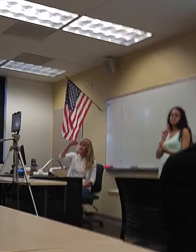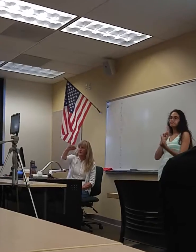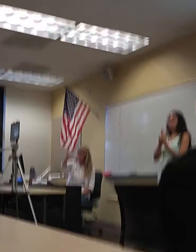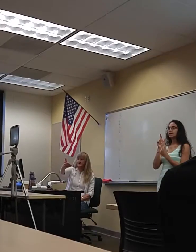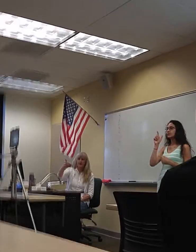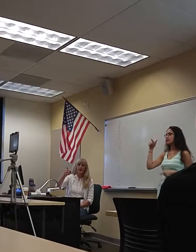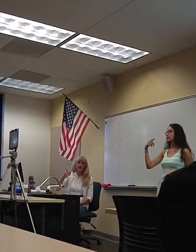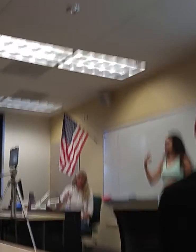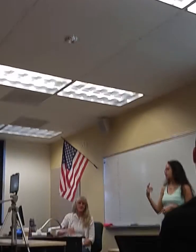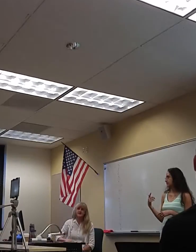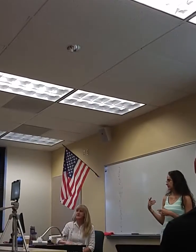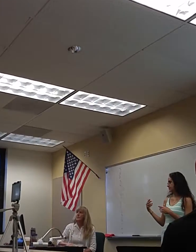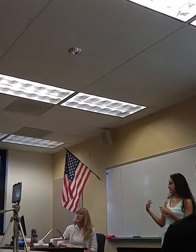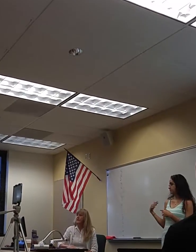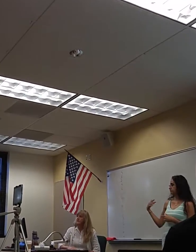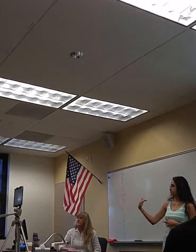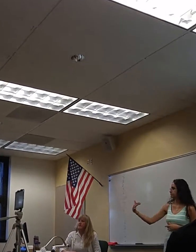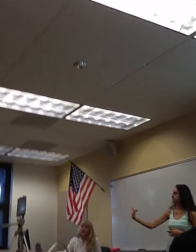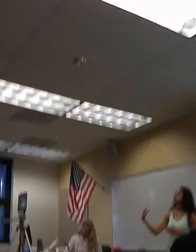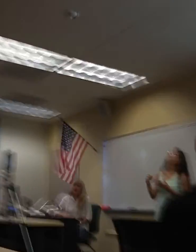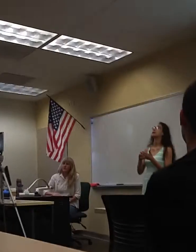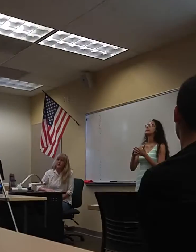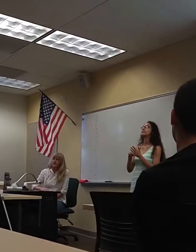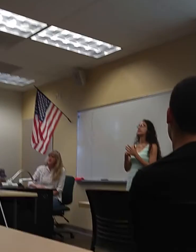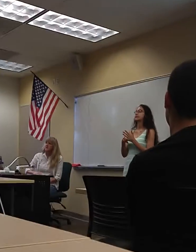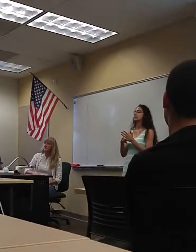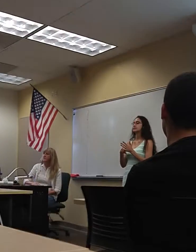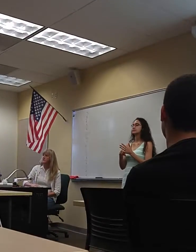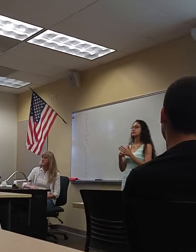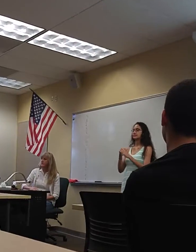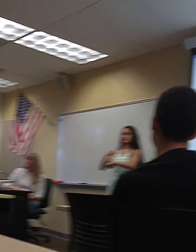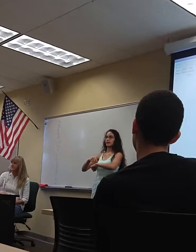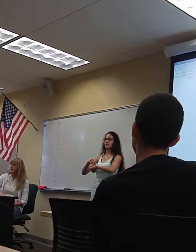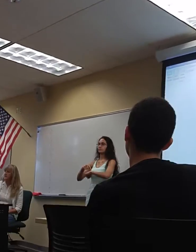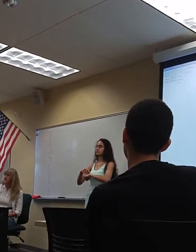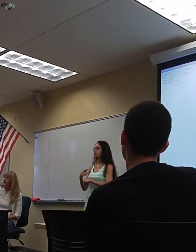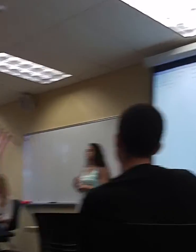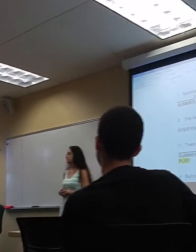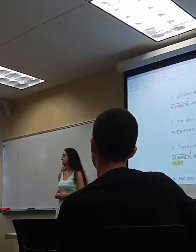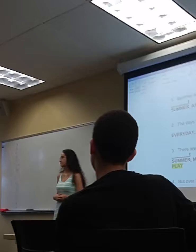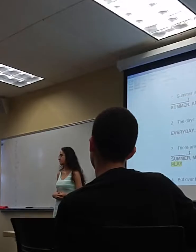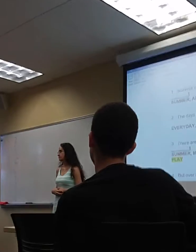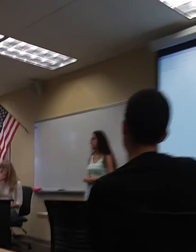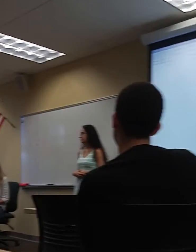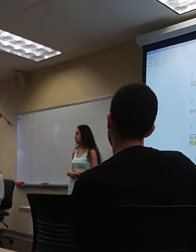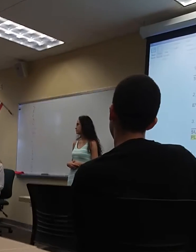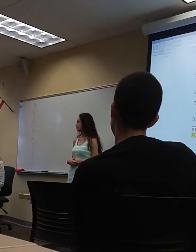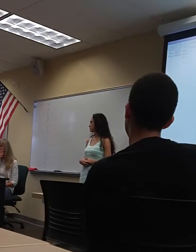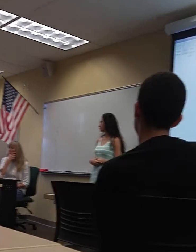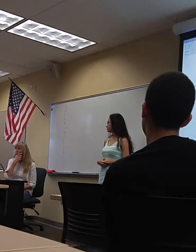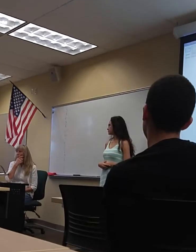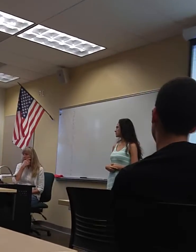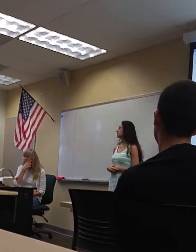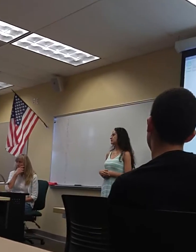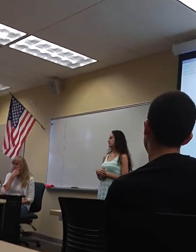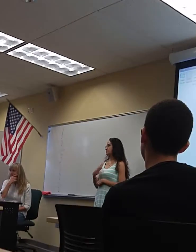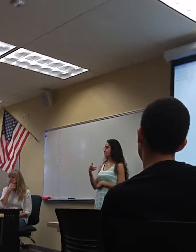progression of time. This is the one that vocabulary word you learned in Unit 15. Remember when you were learning about when